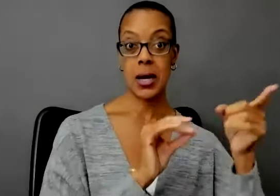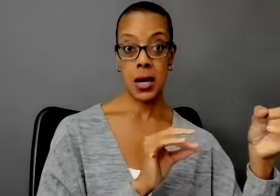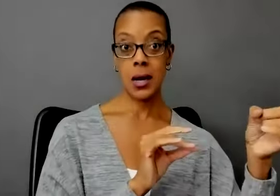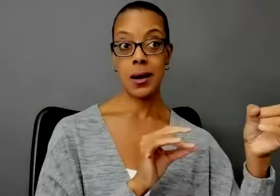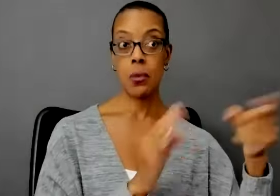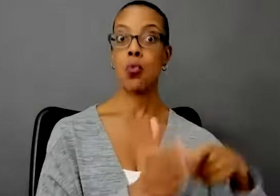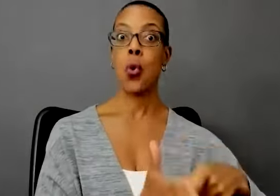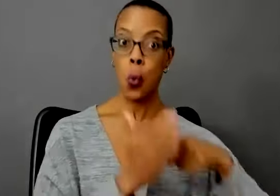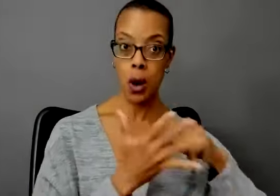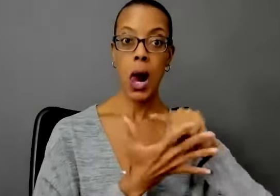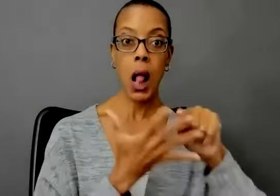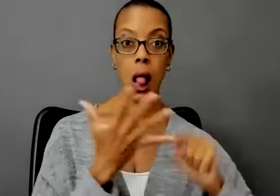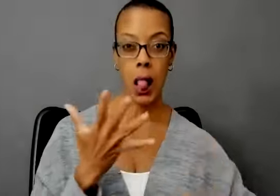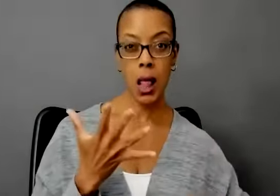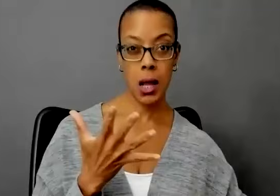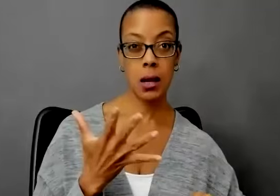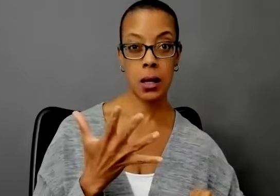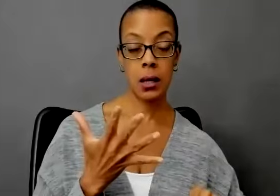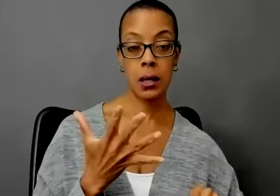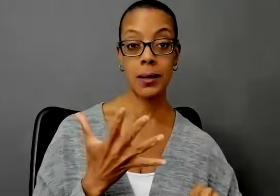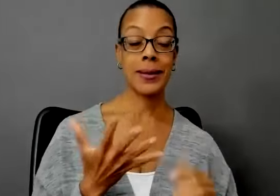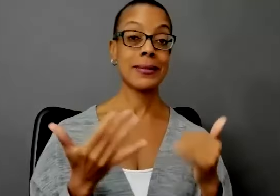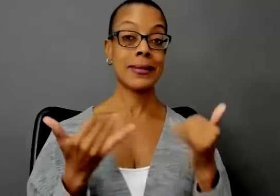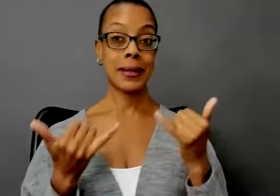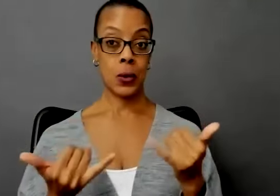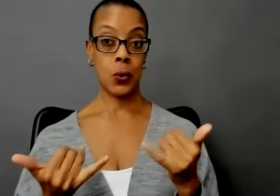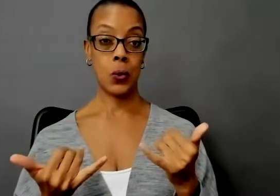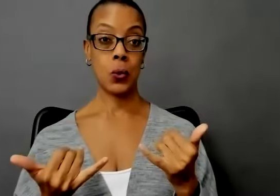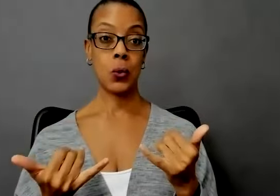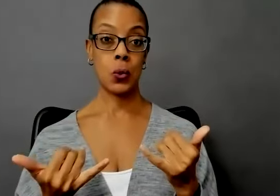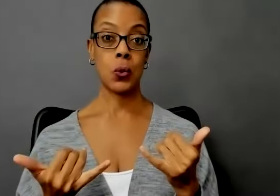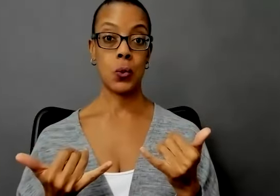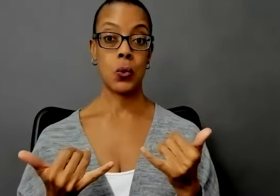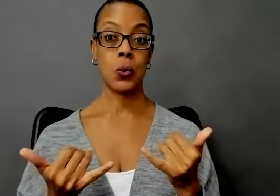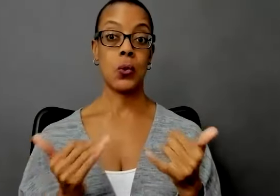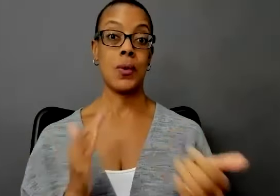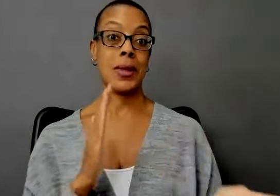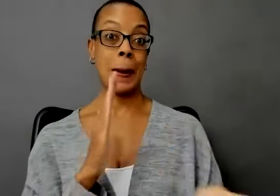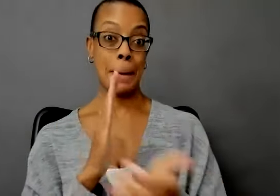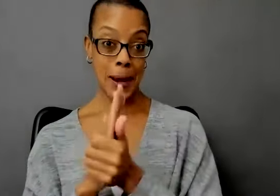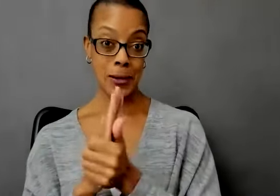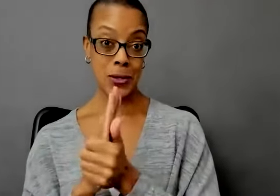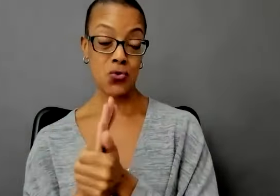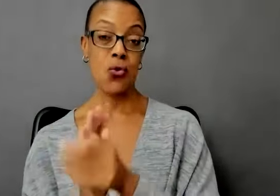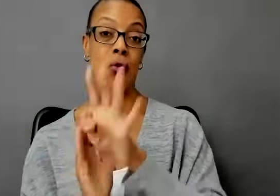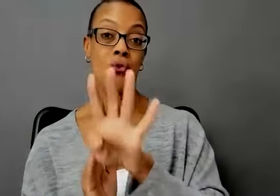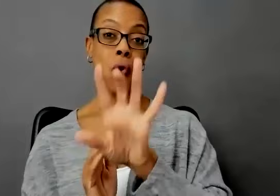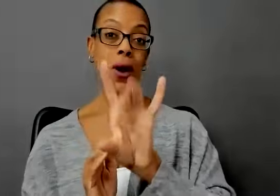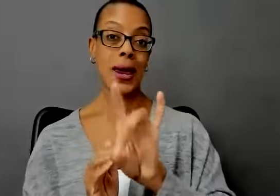required. But now with the amendments to section 486.4 of the criminal code, you have to be